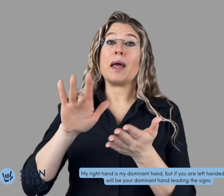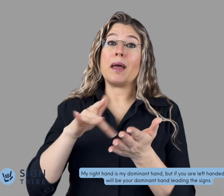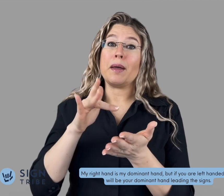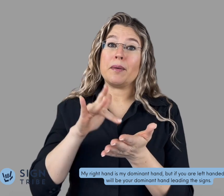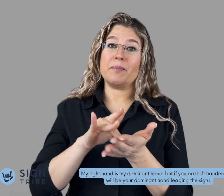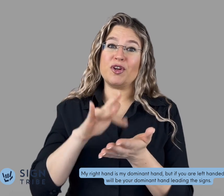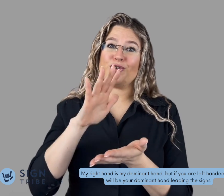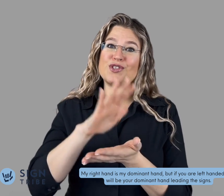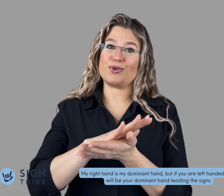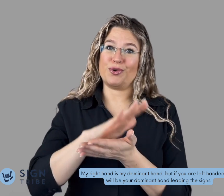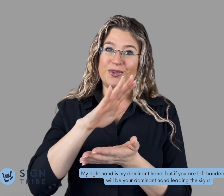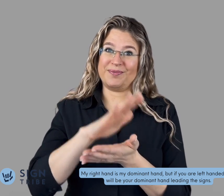Middle school.